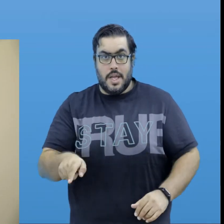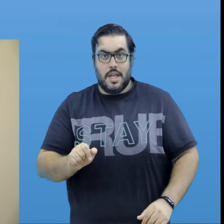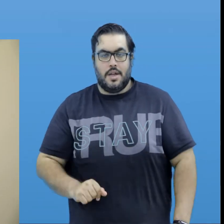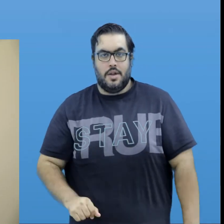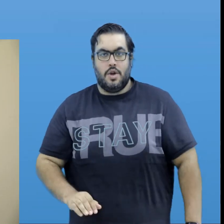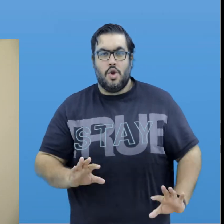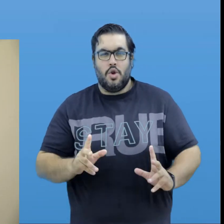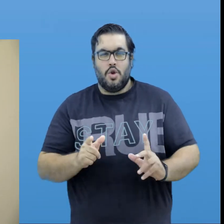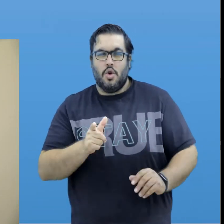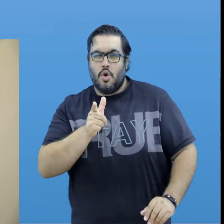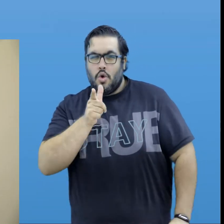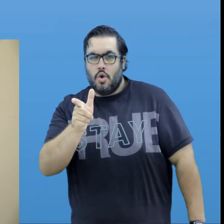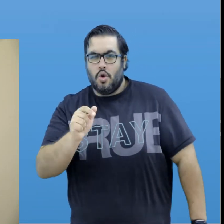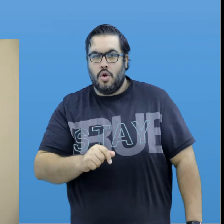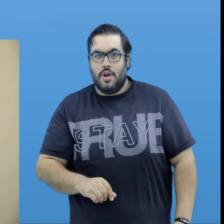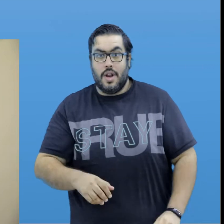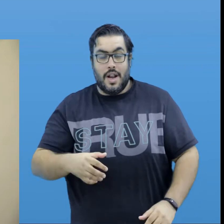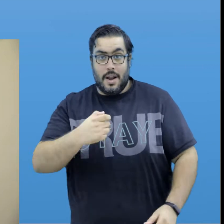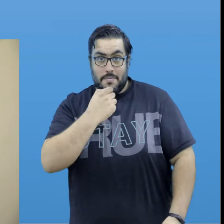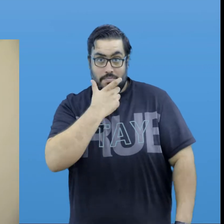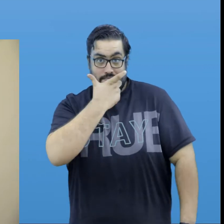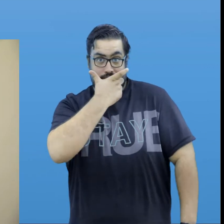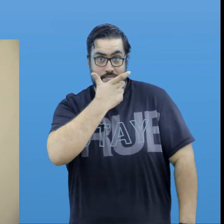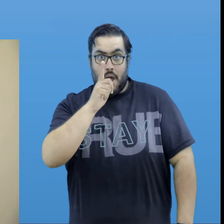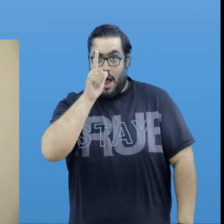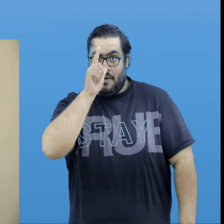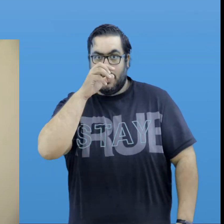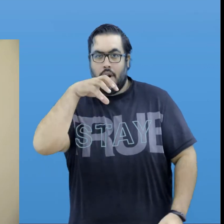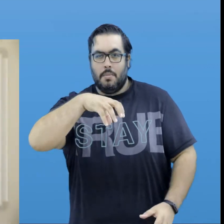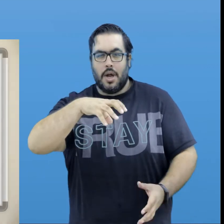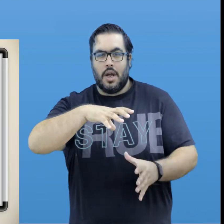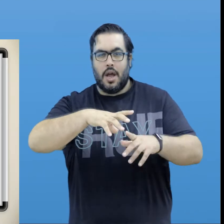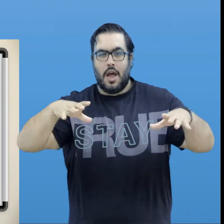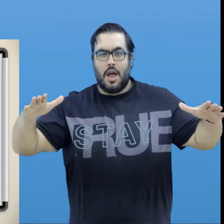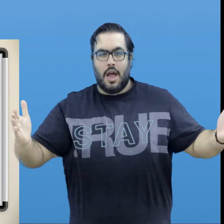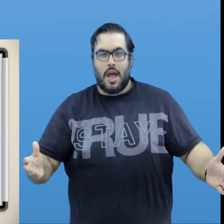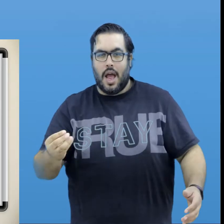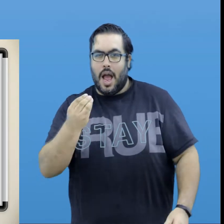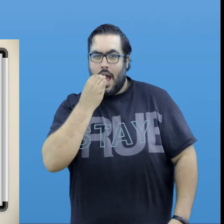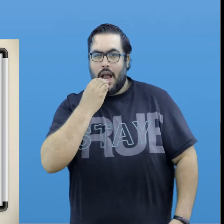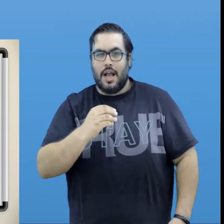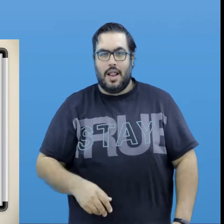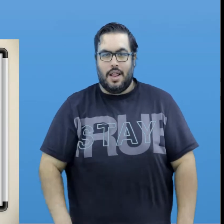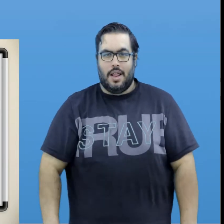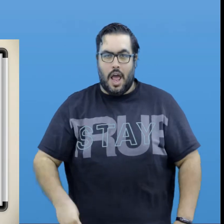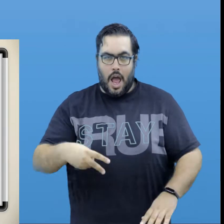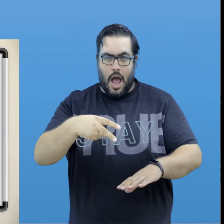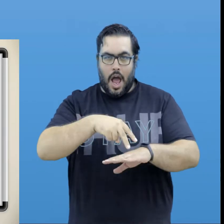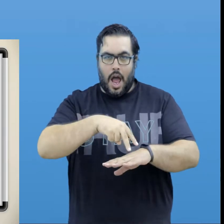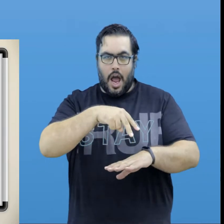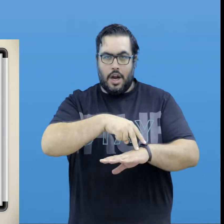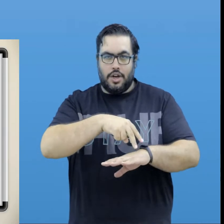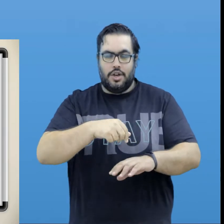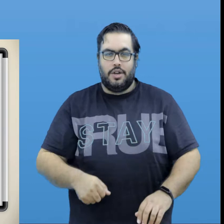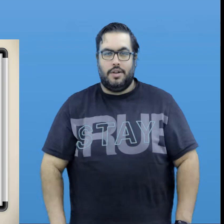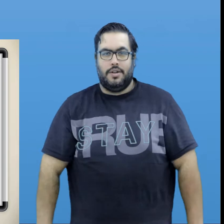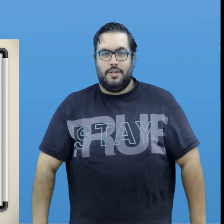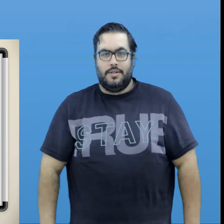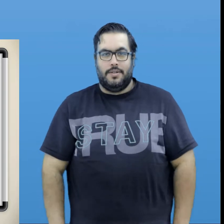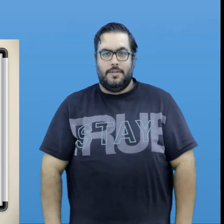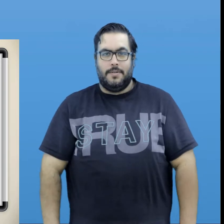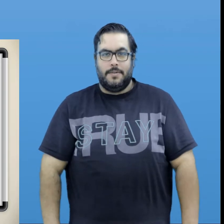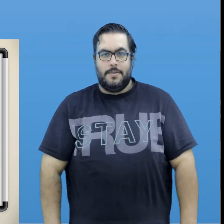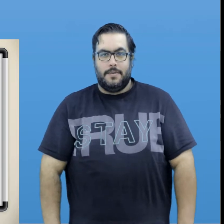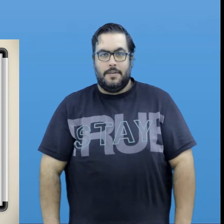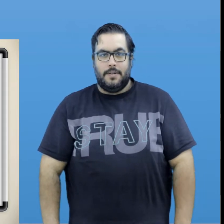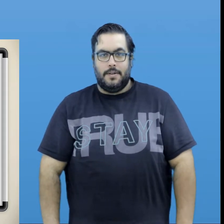we're also going to learn some tips for translation. And I'll help you through both. So let's begin with this question. How could you encourage your